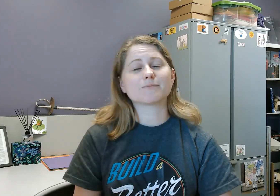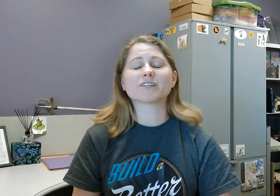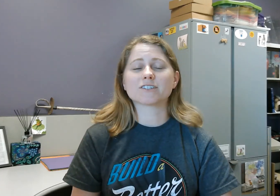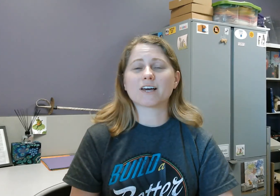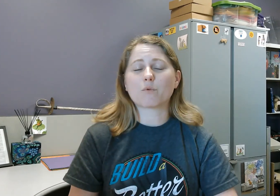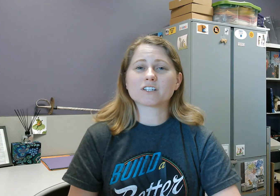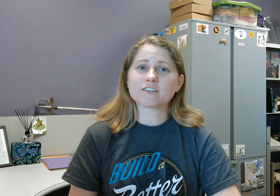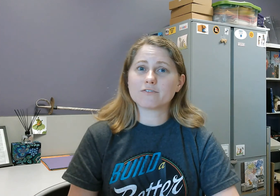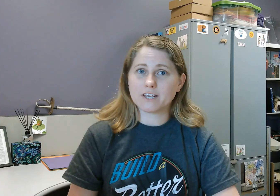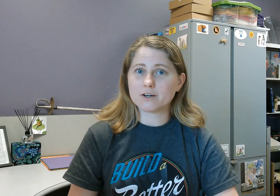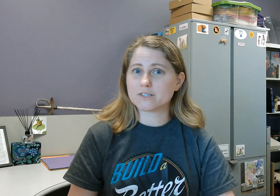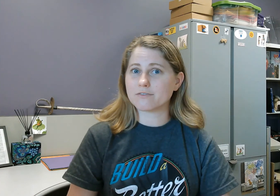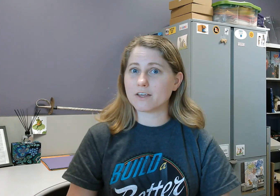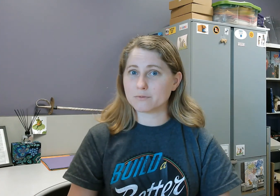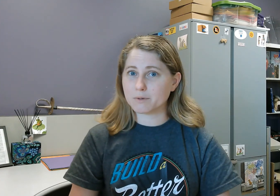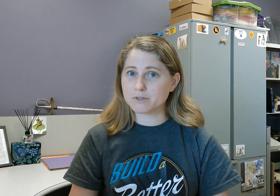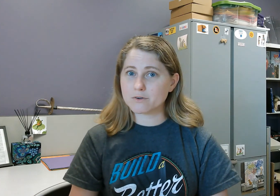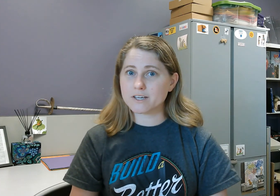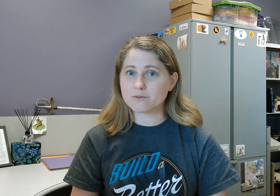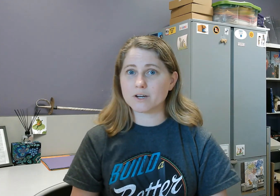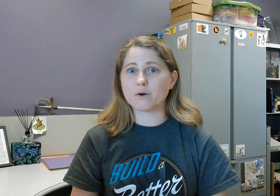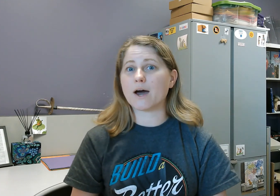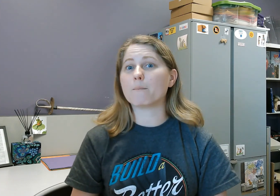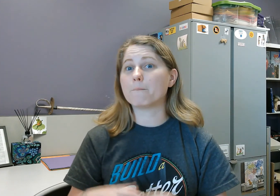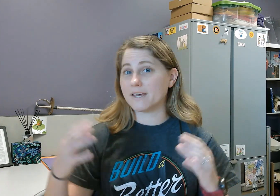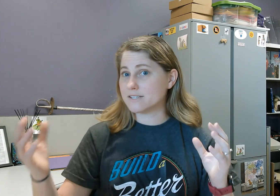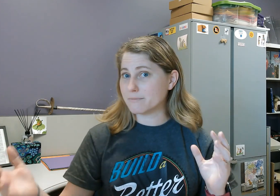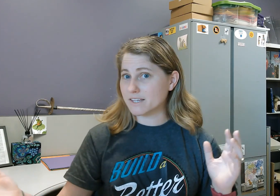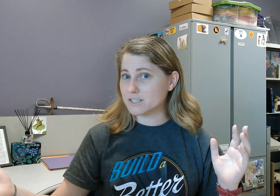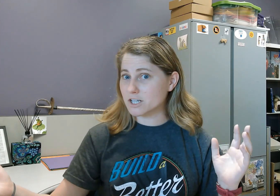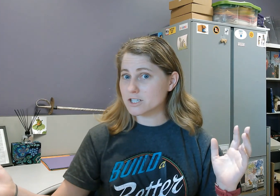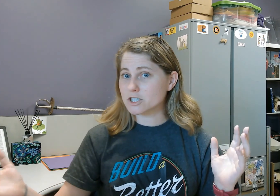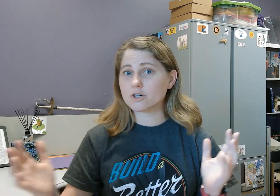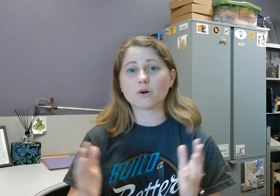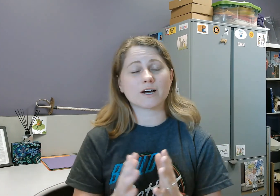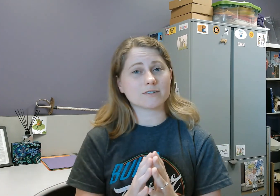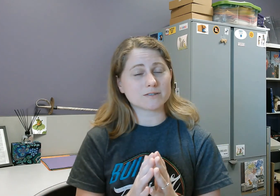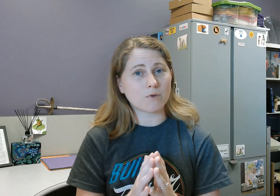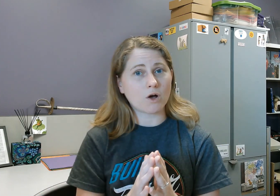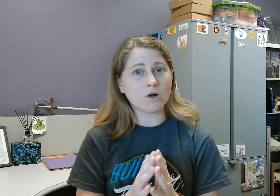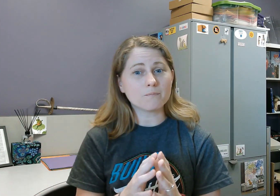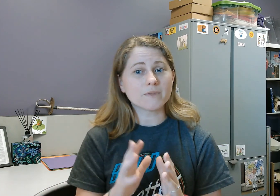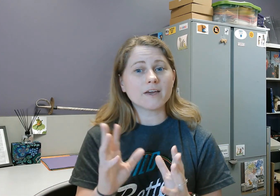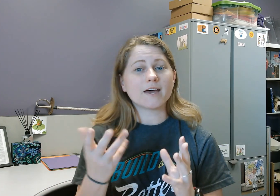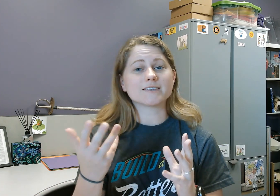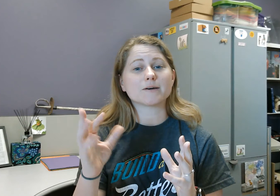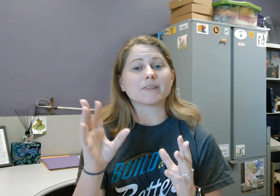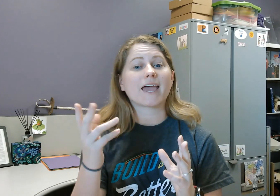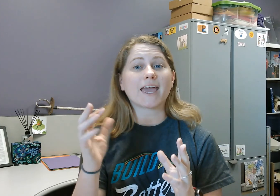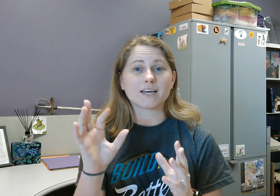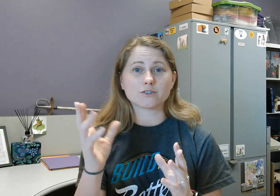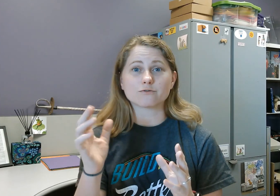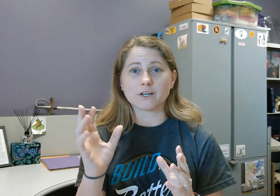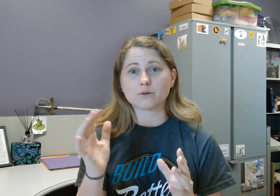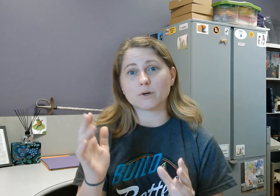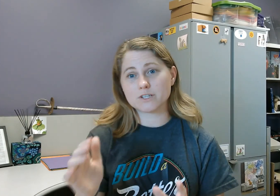especially like watching videos of other people doing it so I know how big to make the gesture or how small, and some of the hand or finger